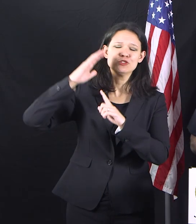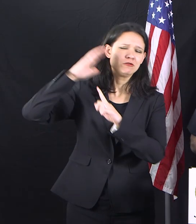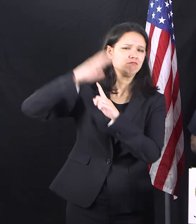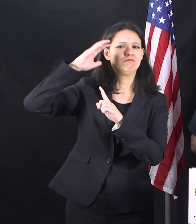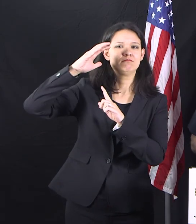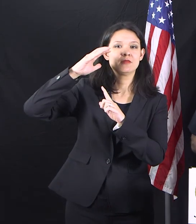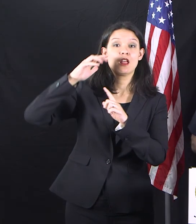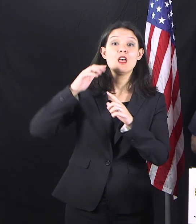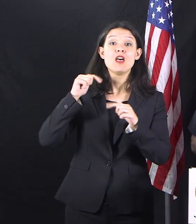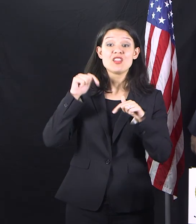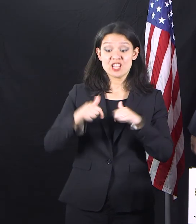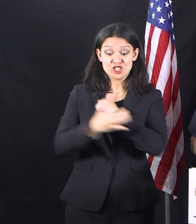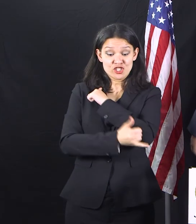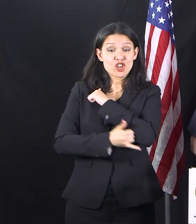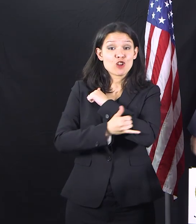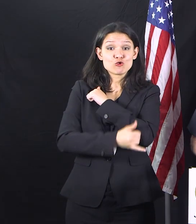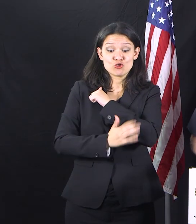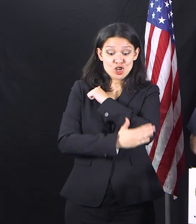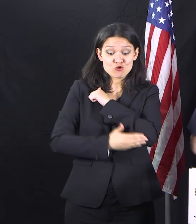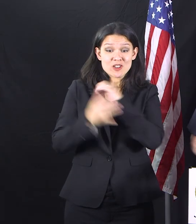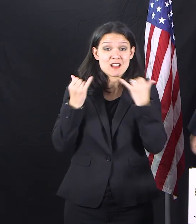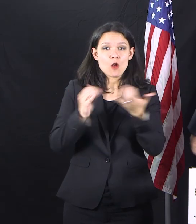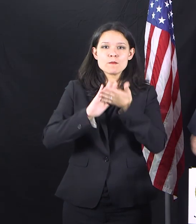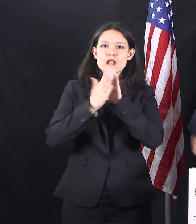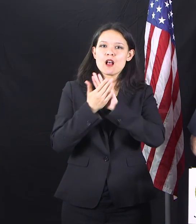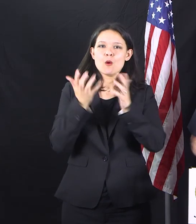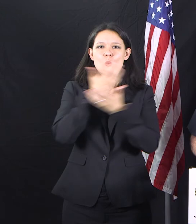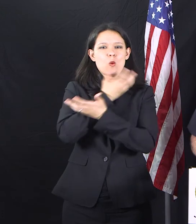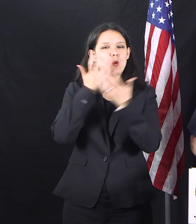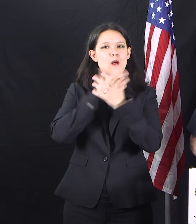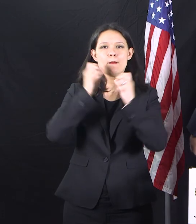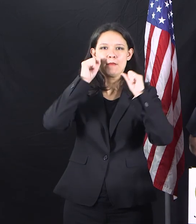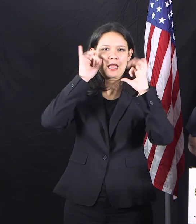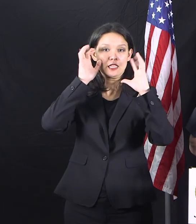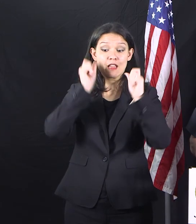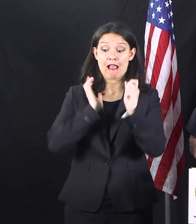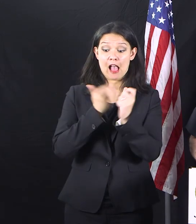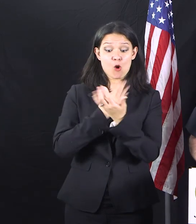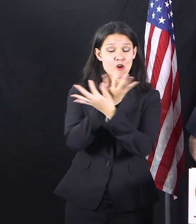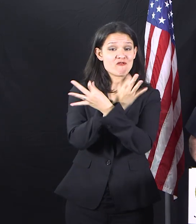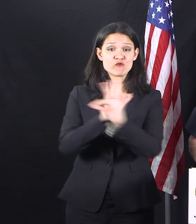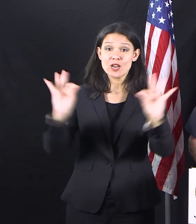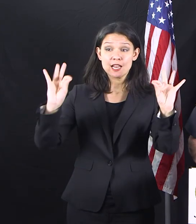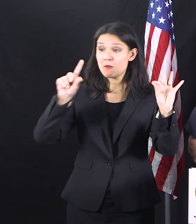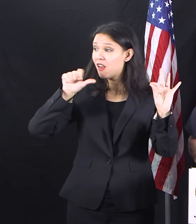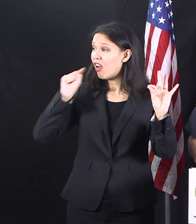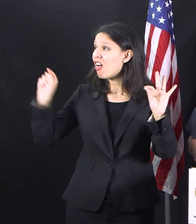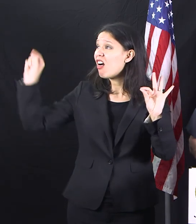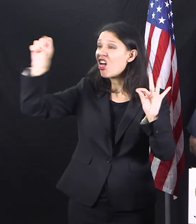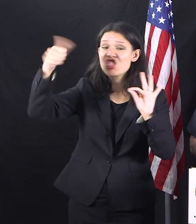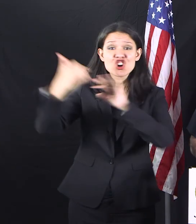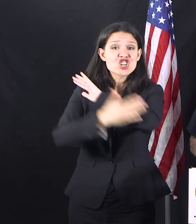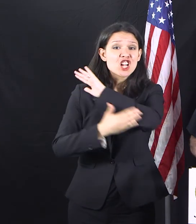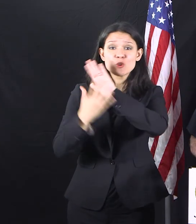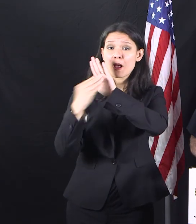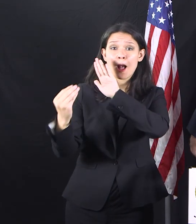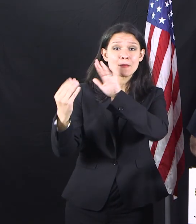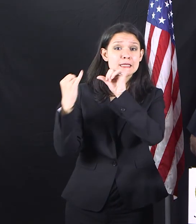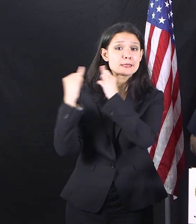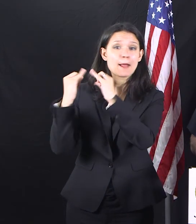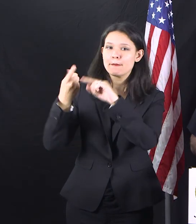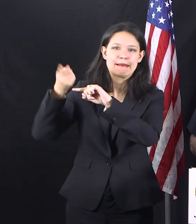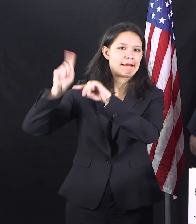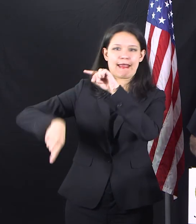country this world has ever seen or known. The freedoms we have never been duplicated elsewhere. And so when we talk